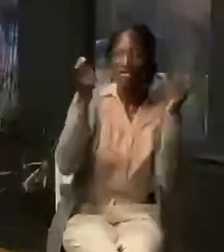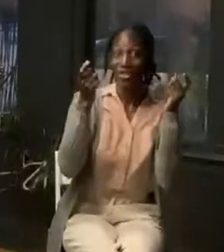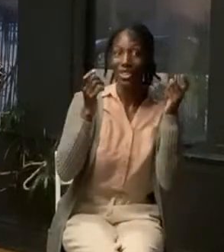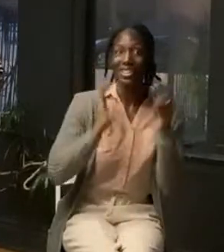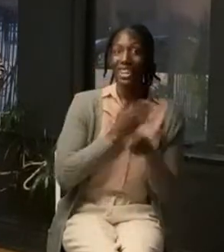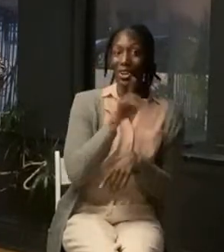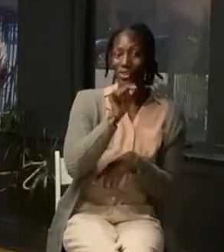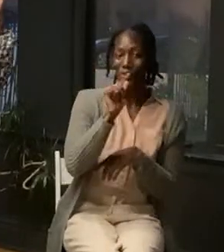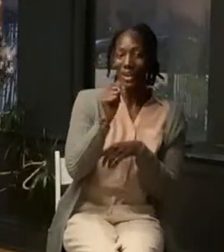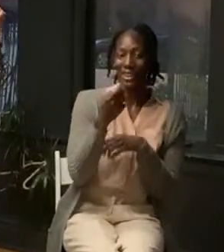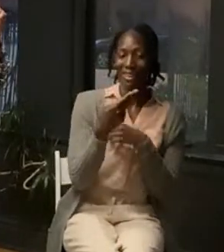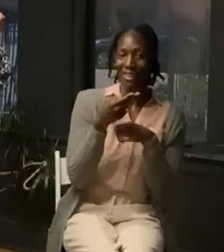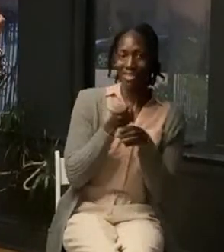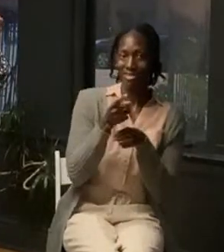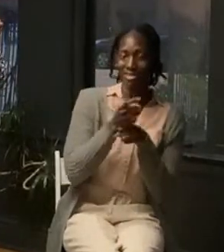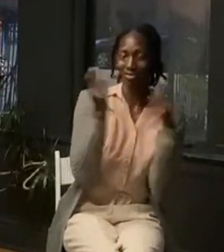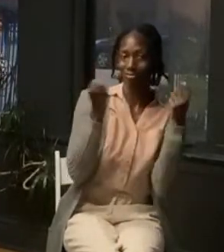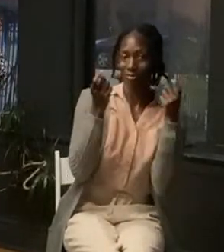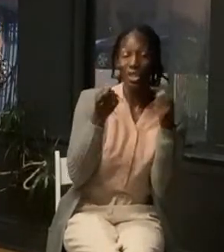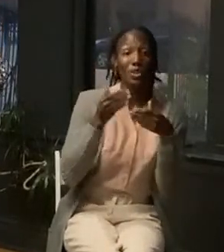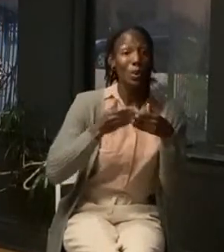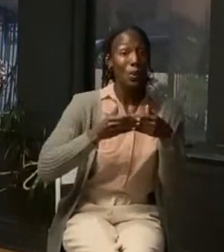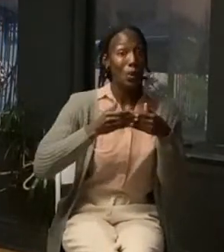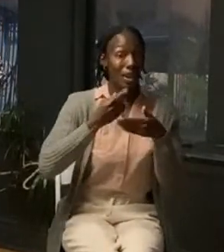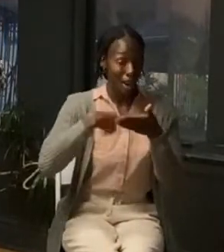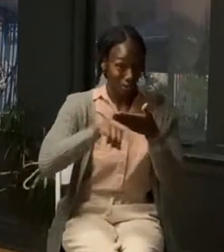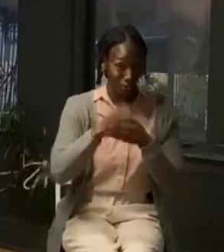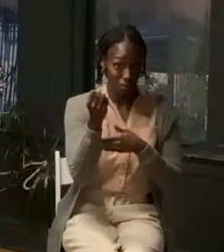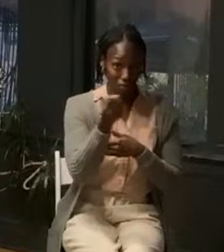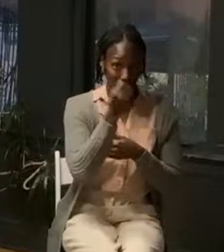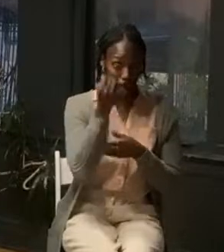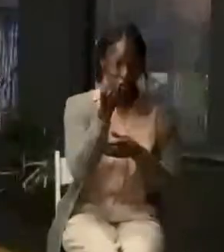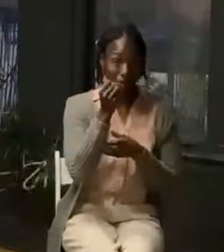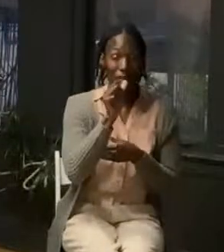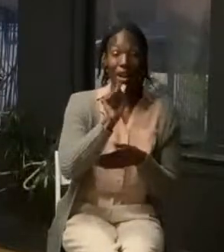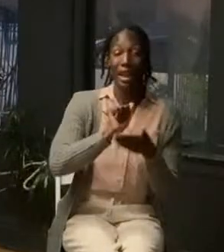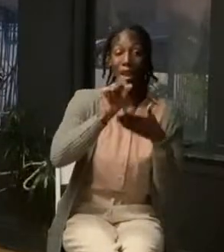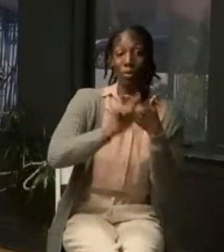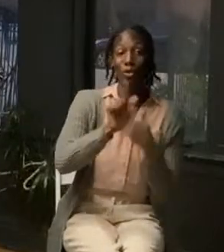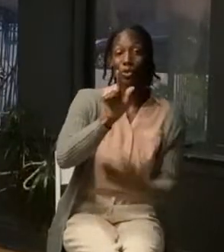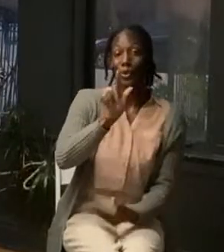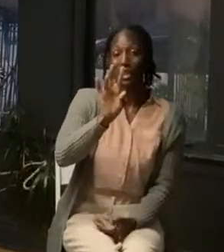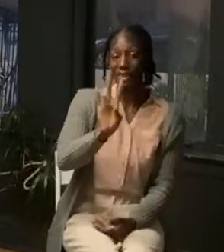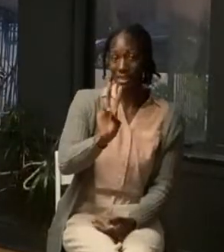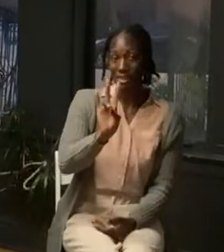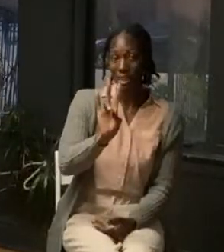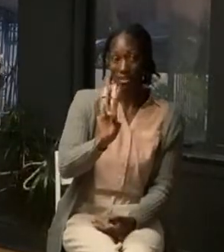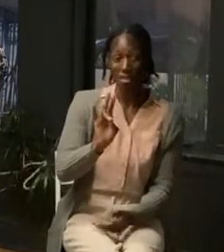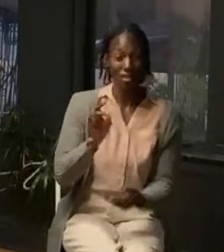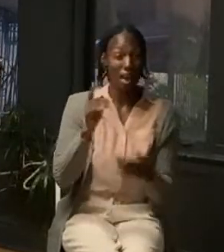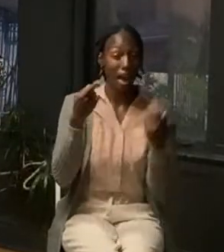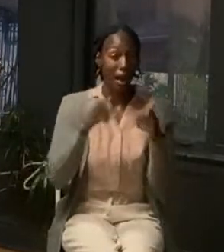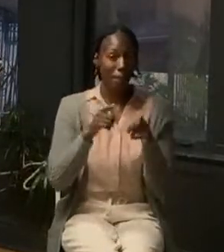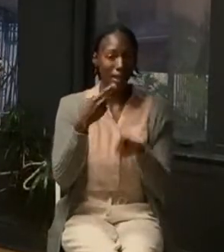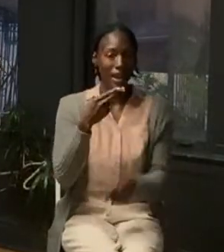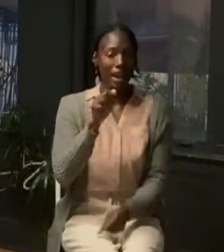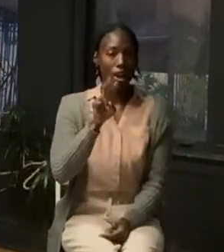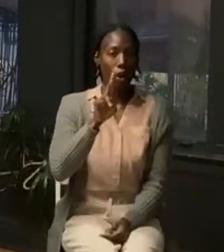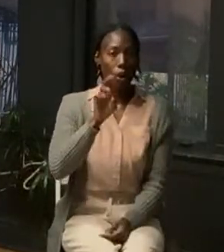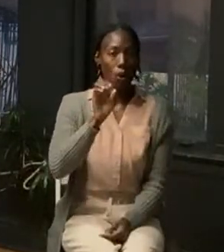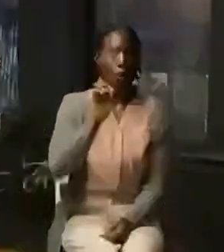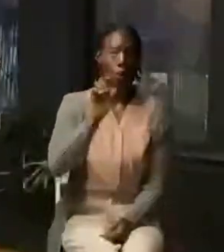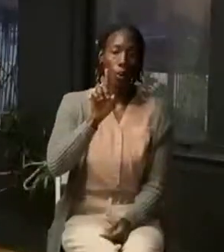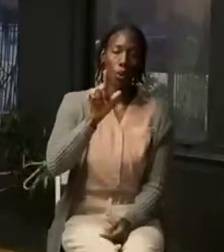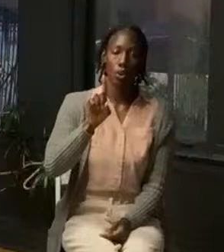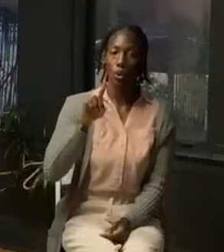So this next Saturday, April 27th, at Harold Washington Library, we're having a poetry reading. These are kids between